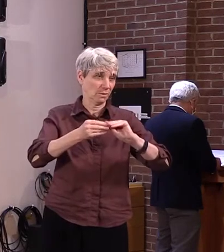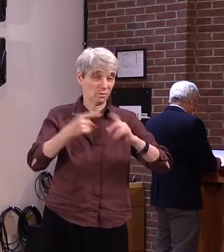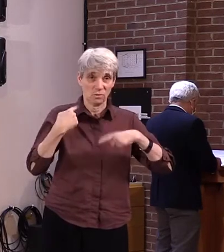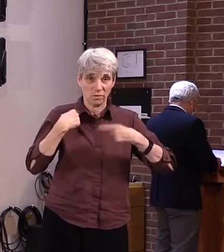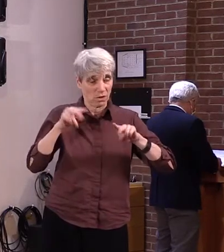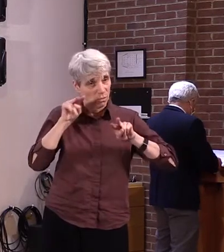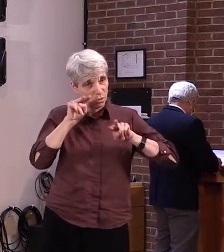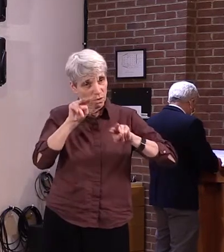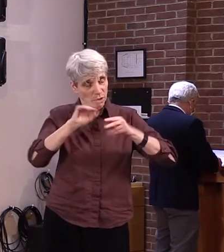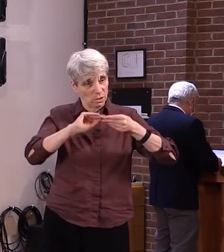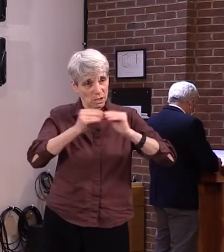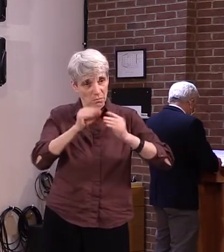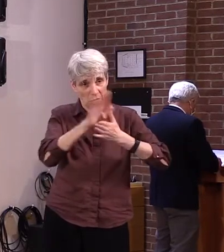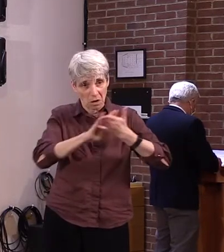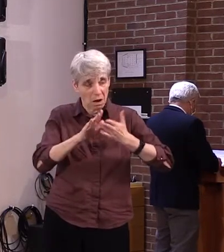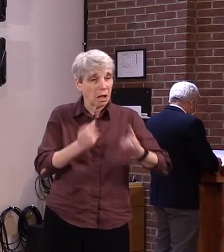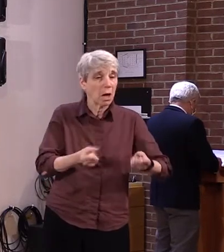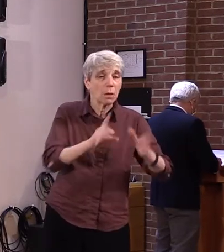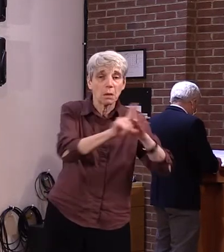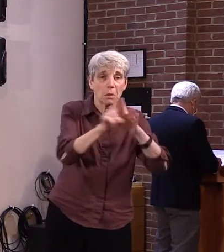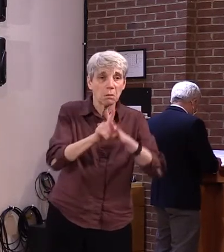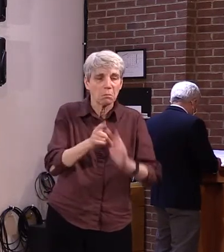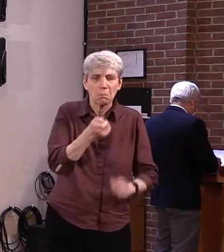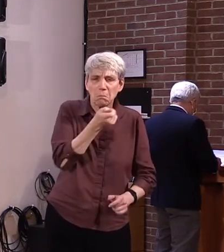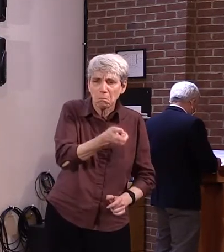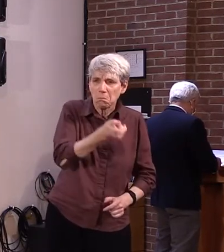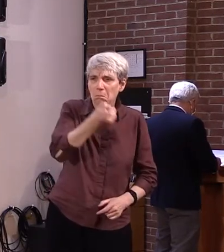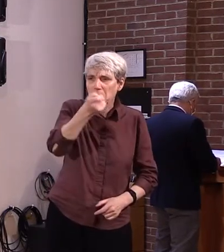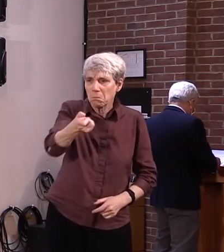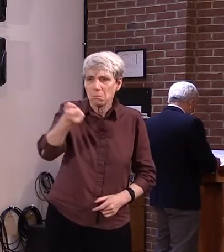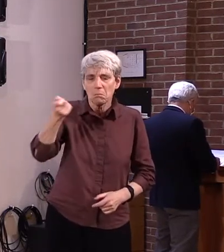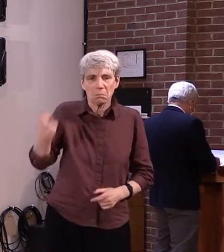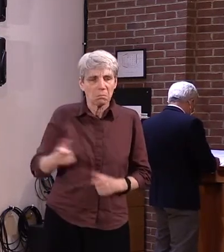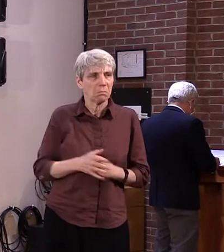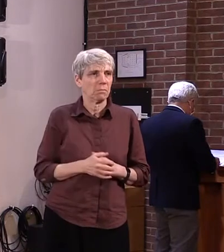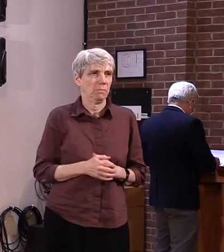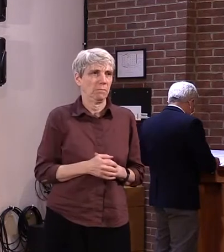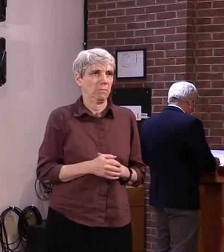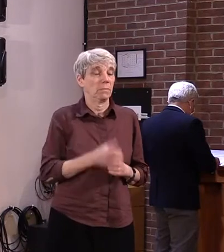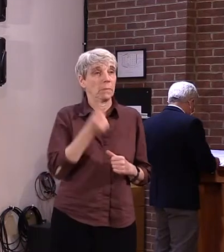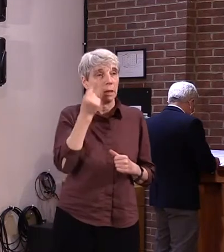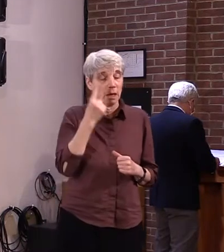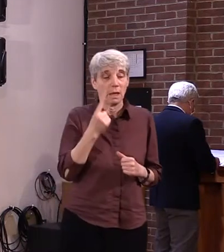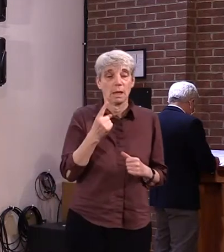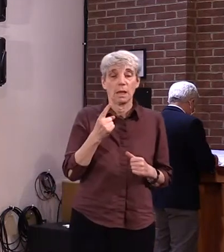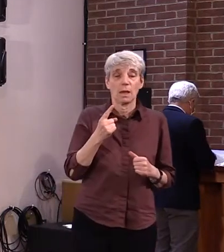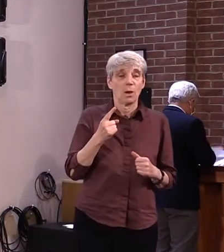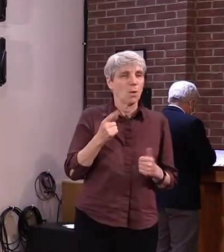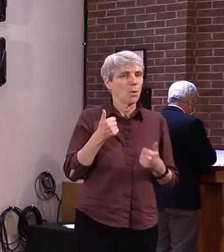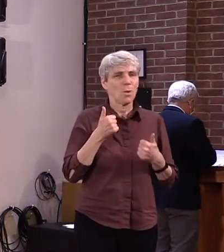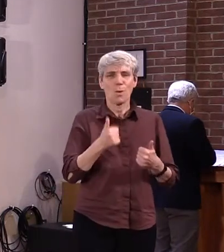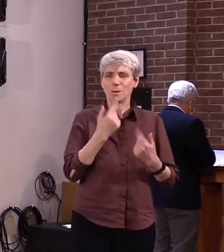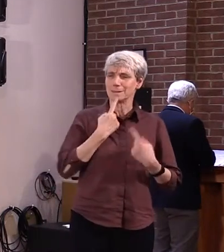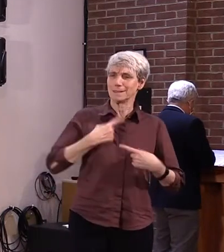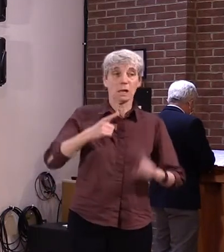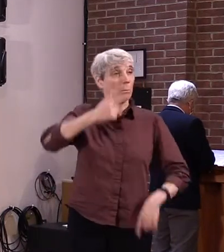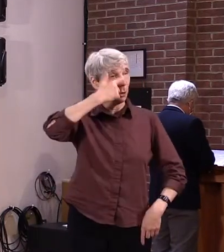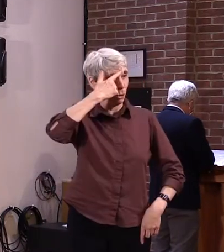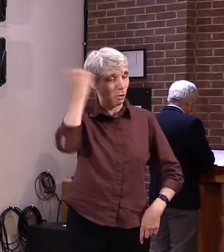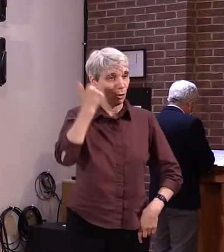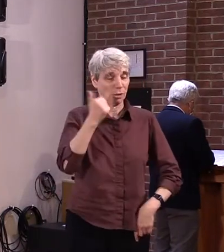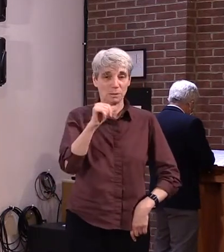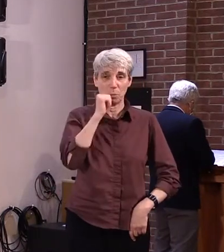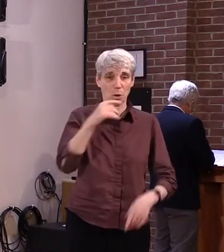point, I can't believe that the hour of closing bars is the entire explanation for success in the